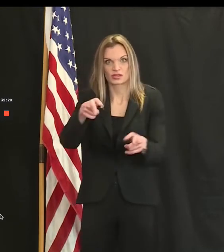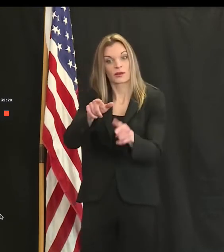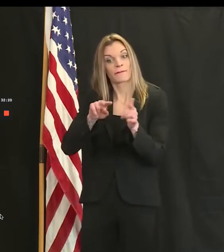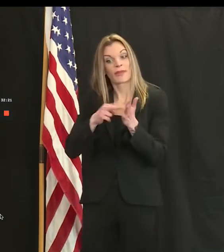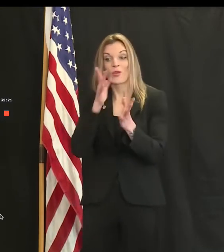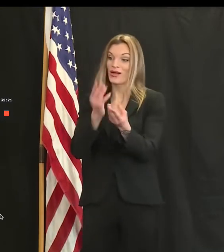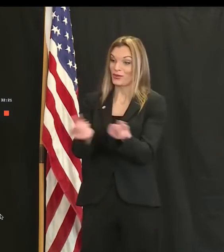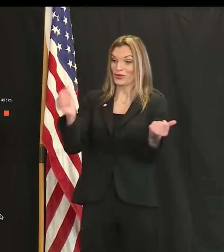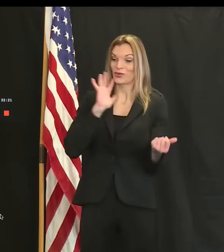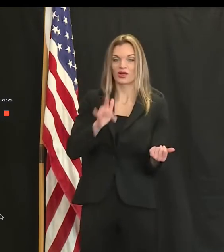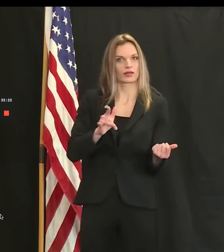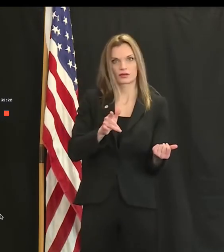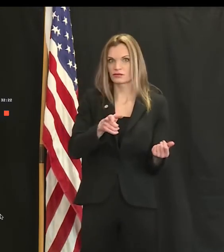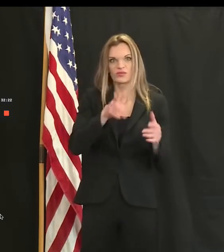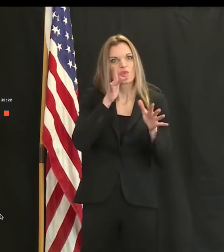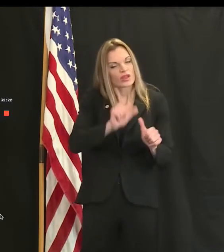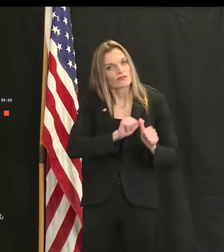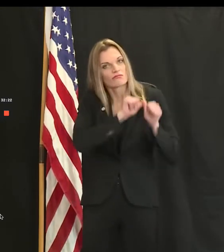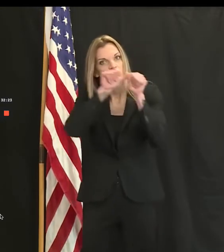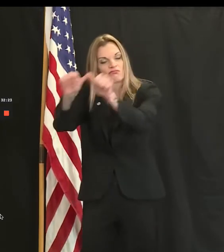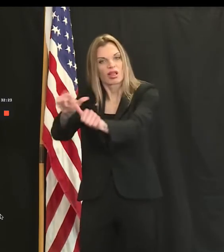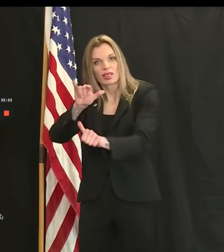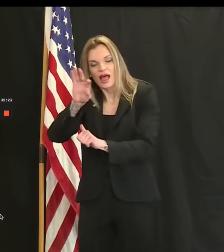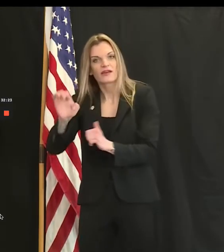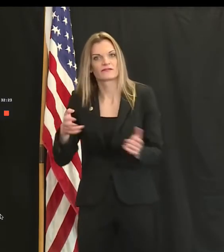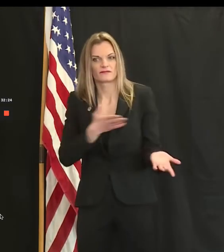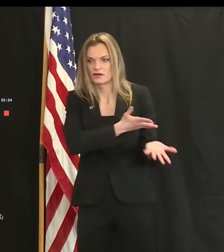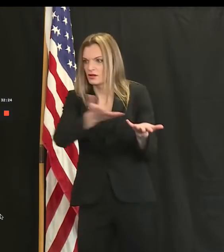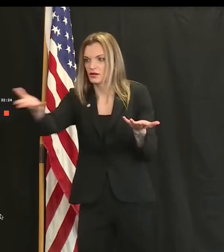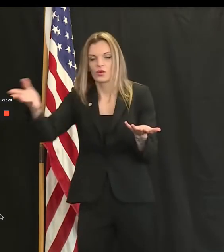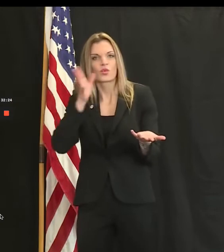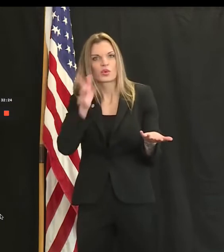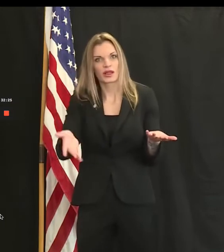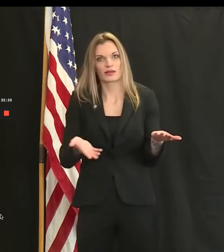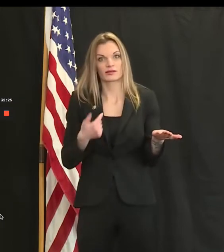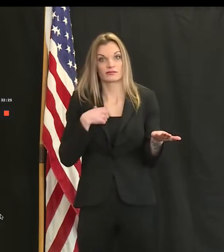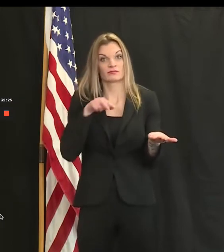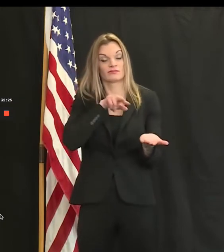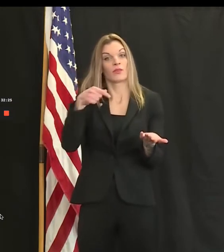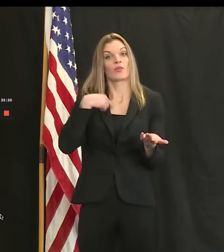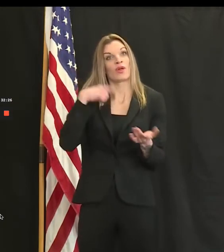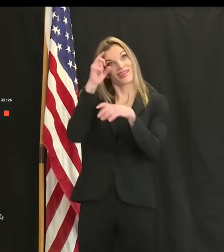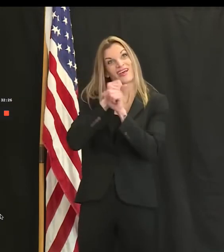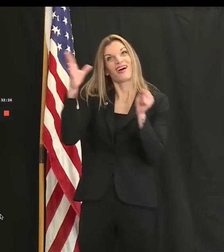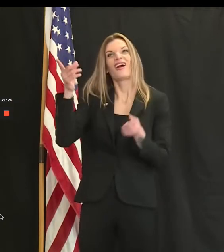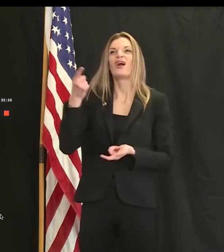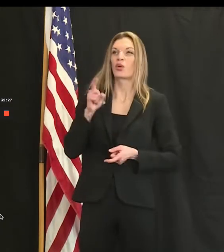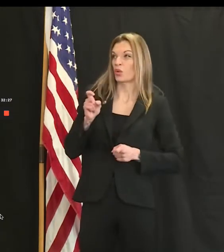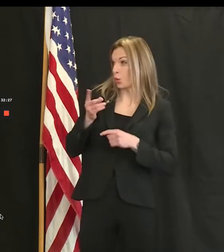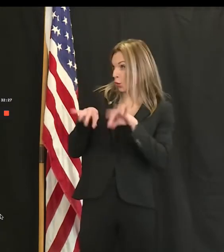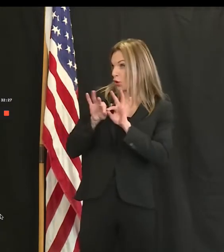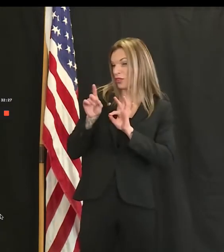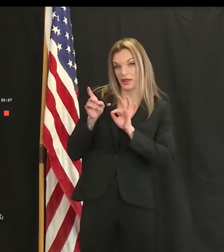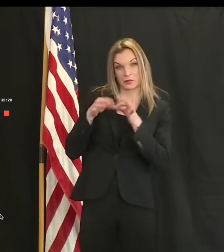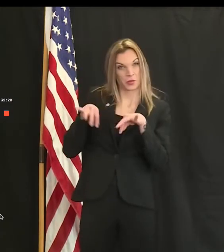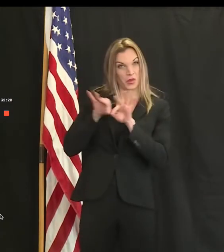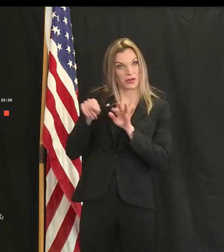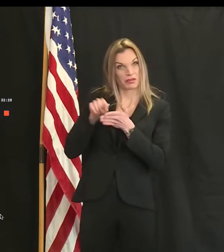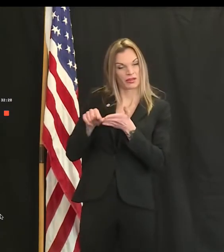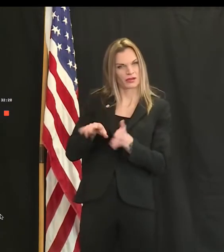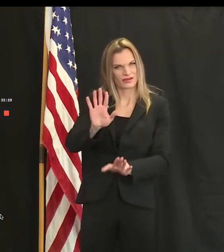with a certain list of charges, whether they be misdemeanors or felonies, and proceed on that basis of what is